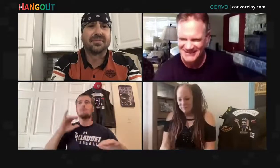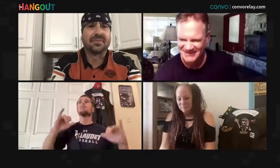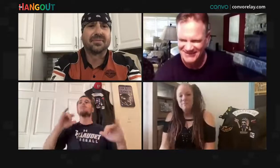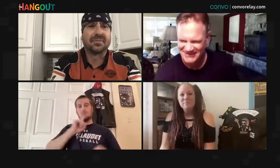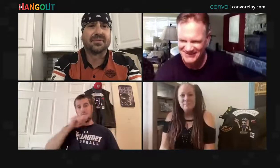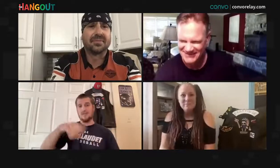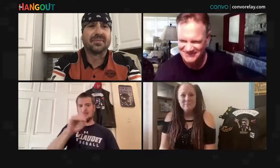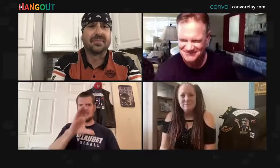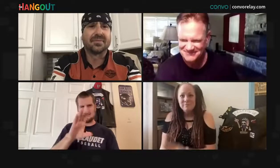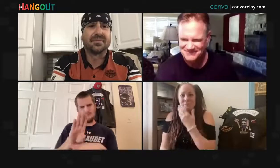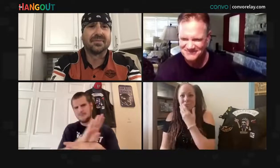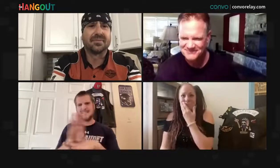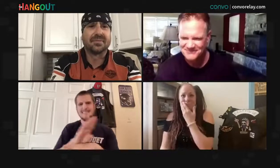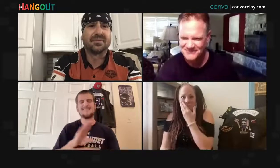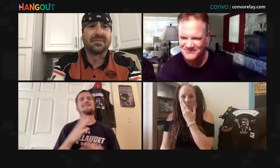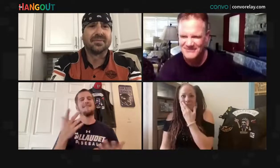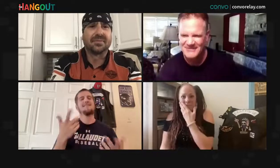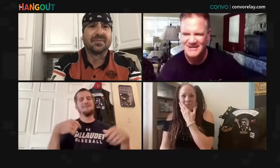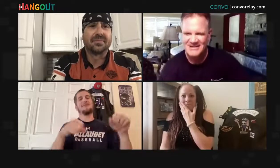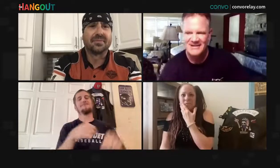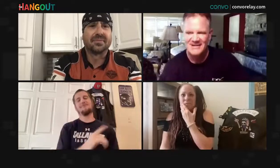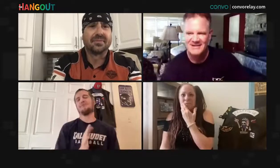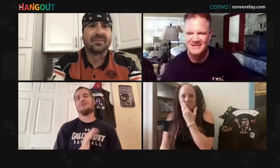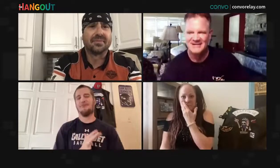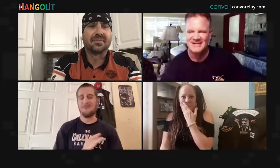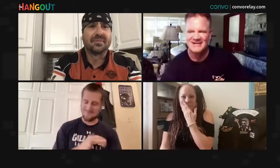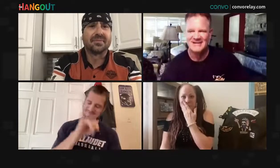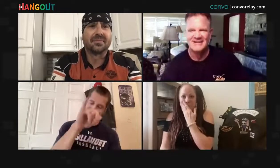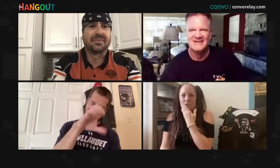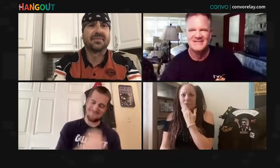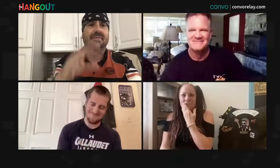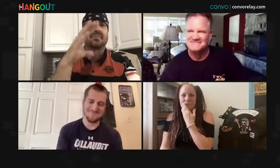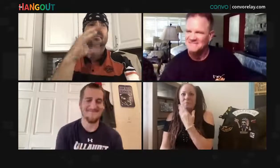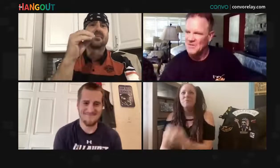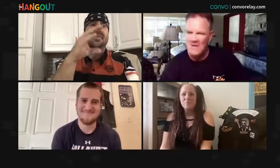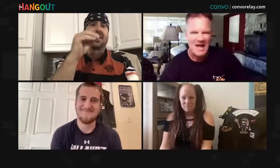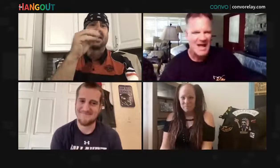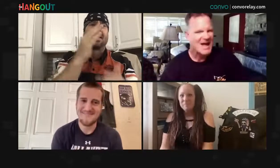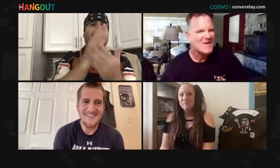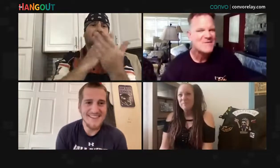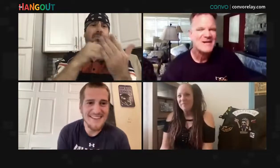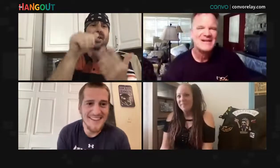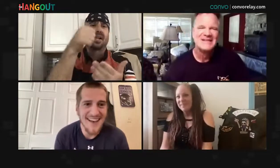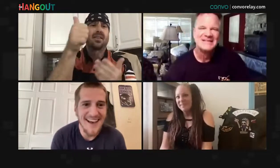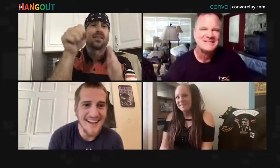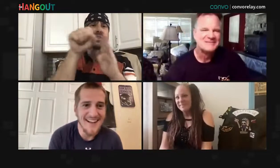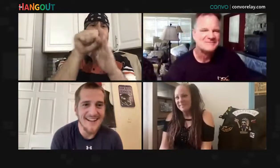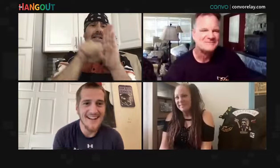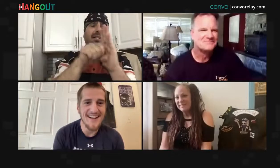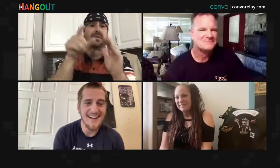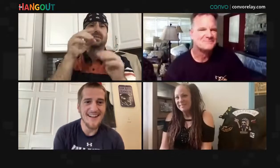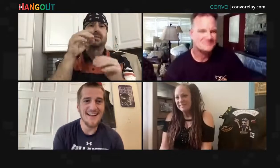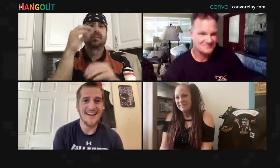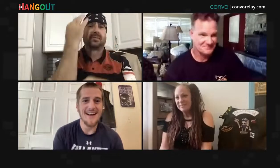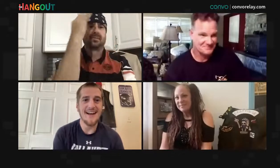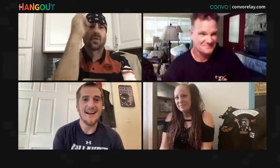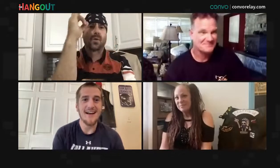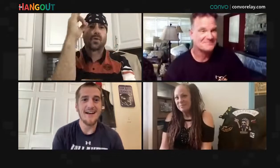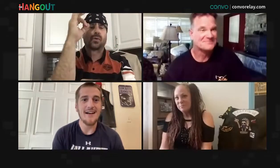what's above you at all. You miss out so much. In DC, it's so busy and you see everything that's going around, which is such a cool thing. And this is